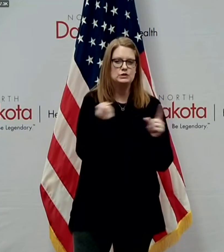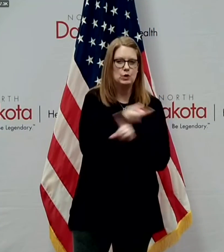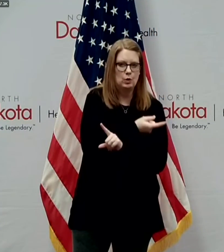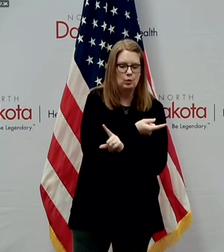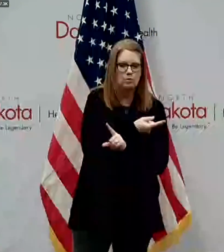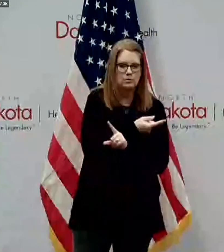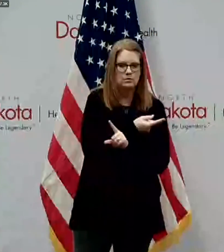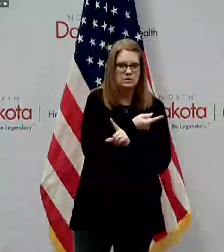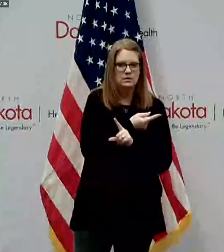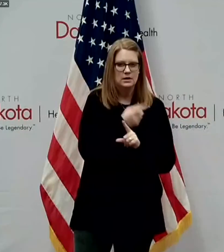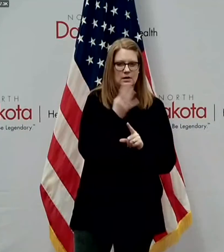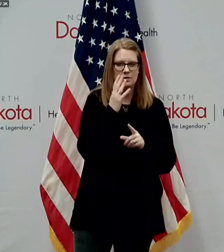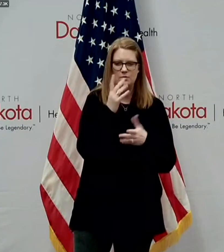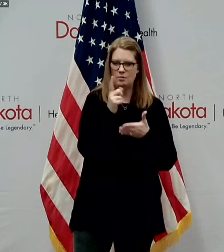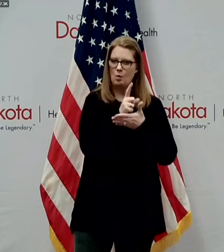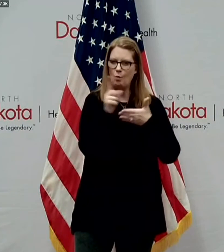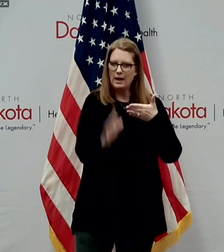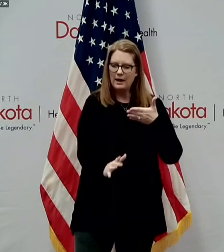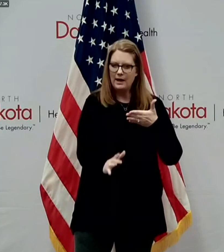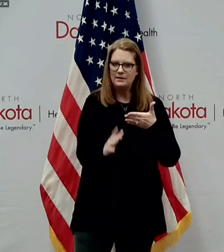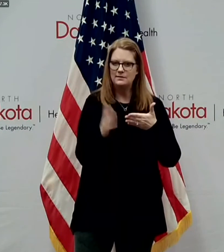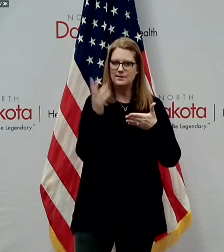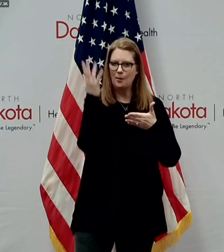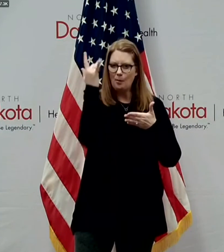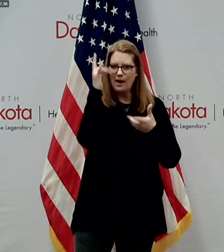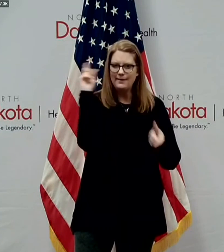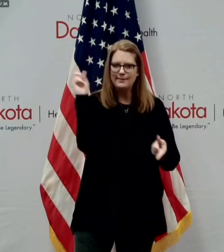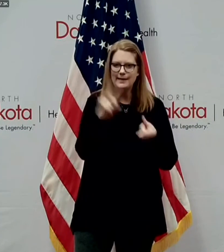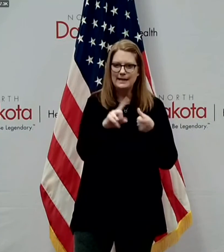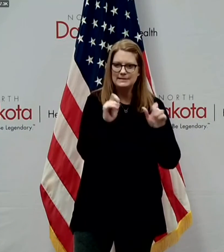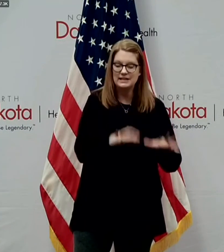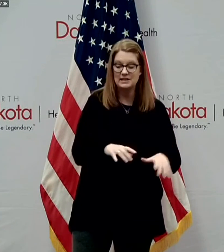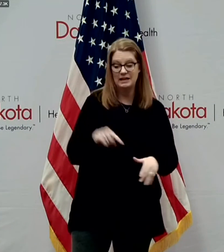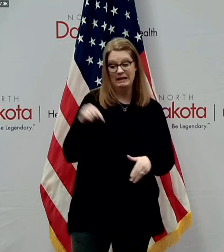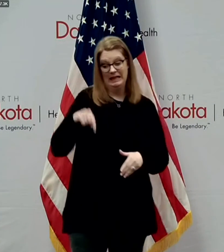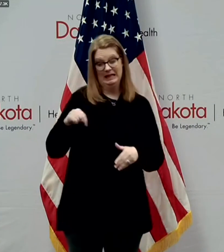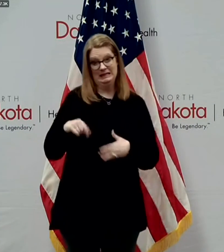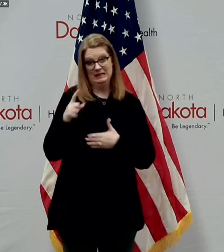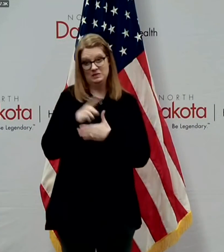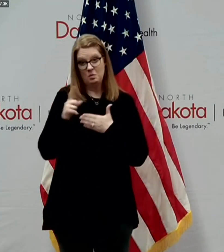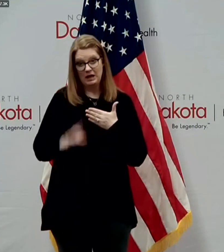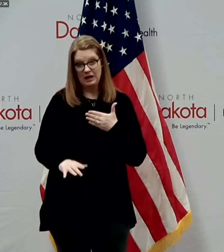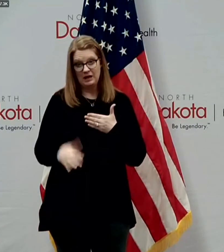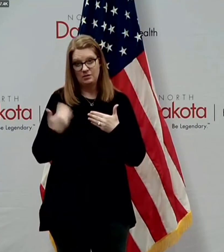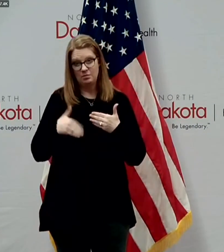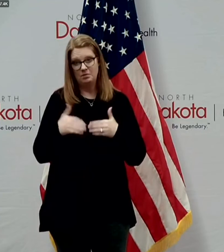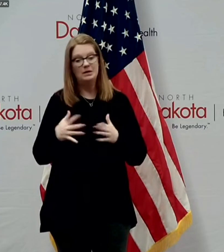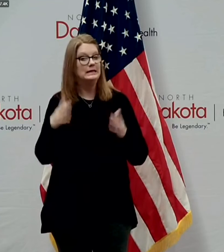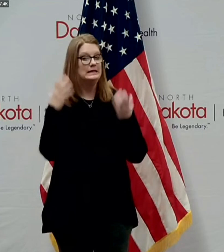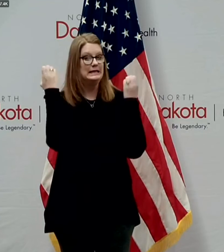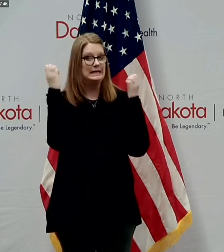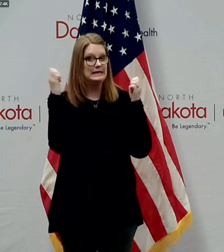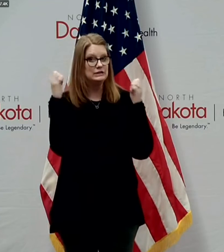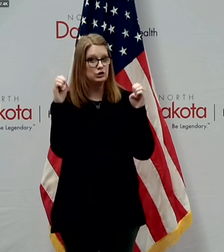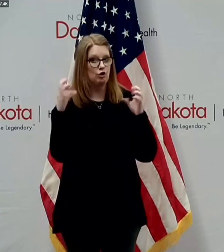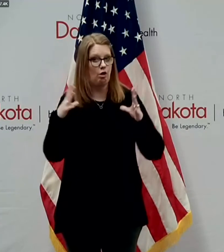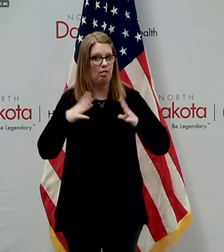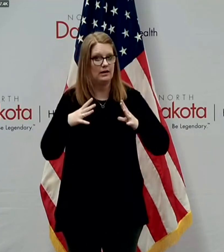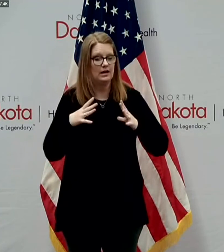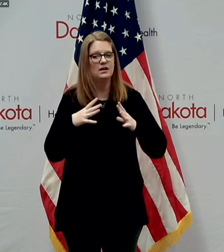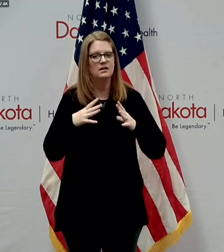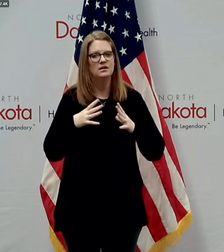the weekends because of less testing. It really got skewed this weekend because of the Easter